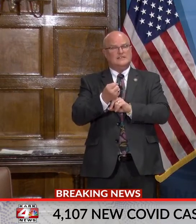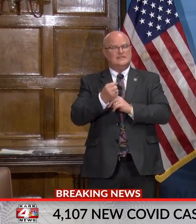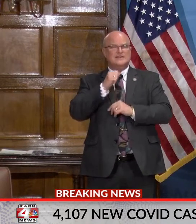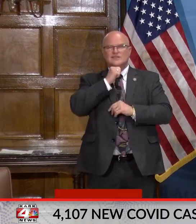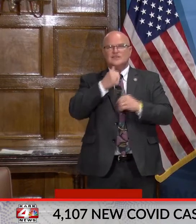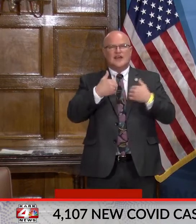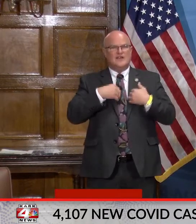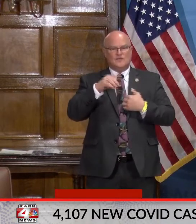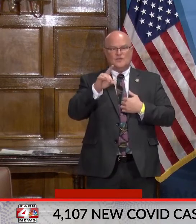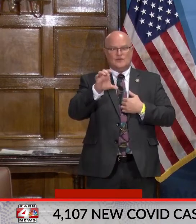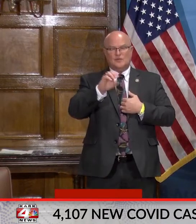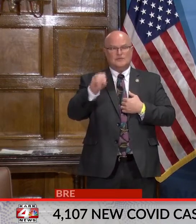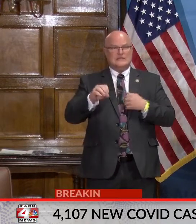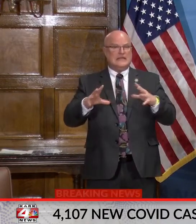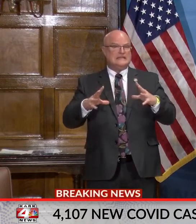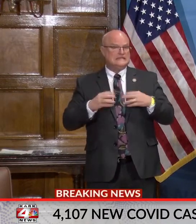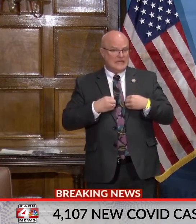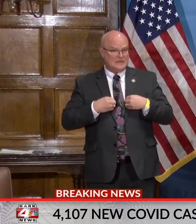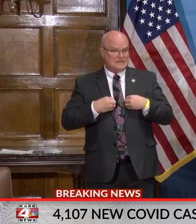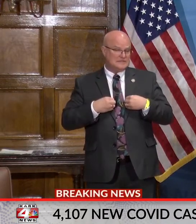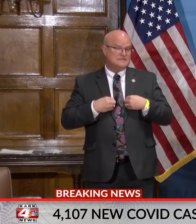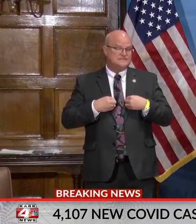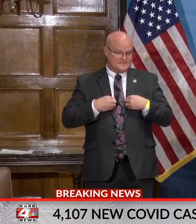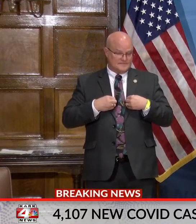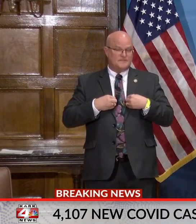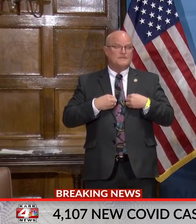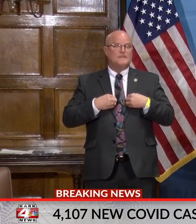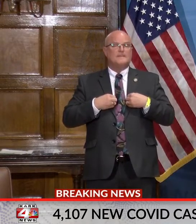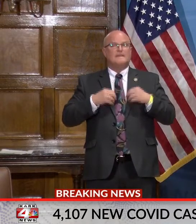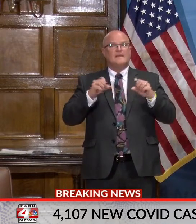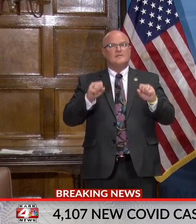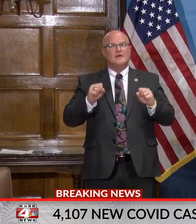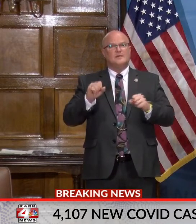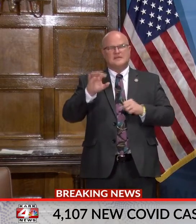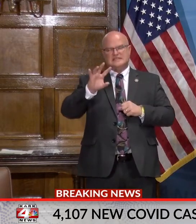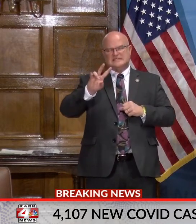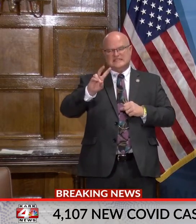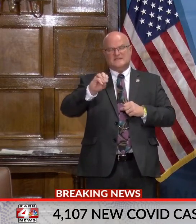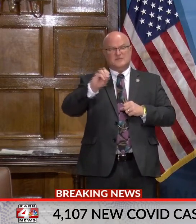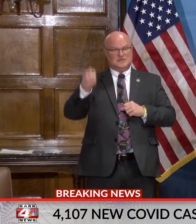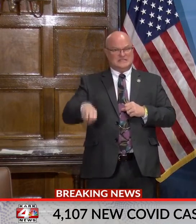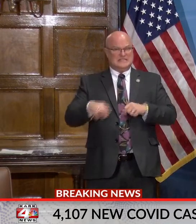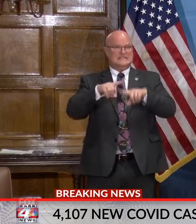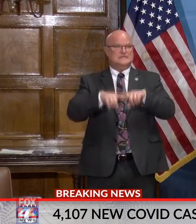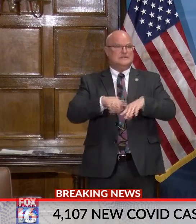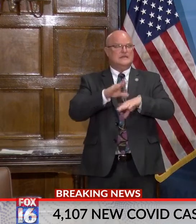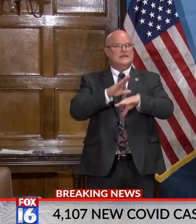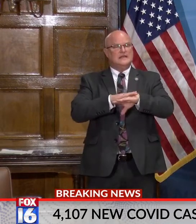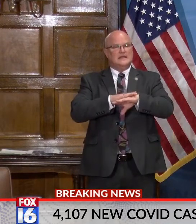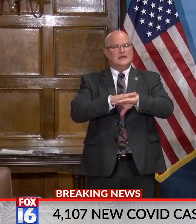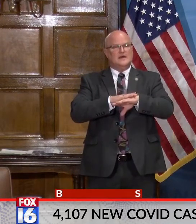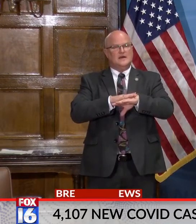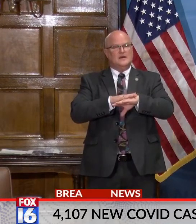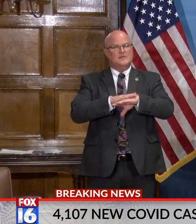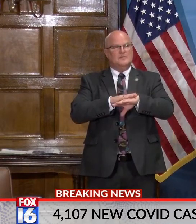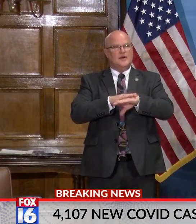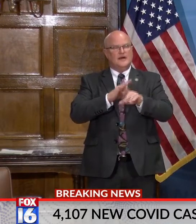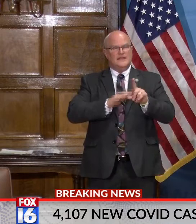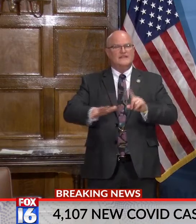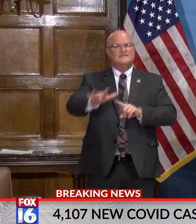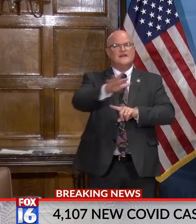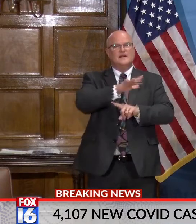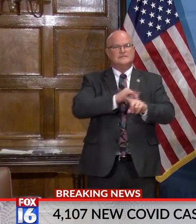having 100% acceptance, in fact it's probably closer to 70% depending upon the environment